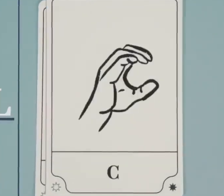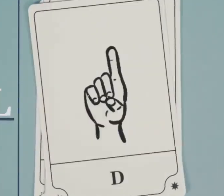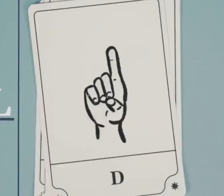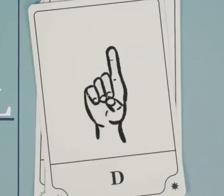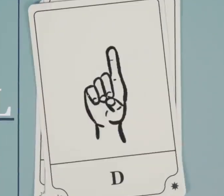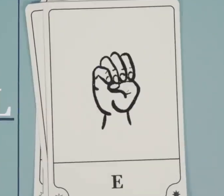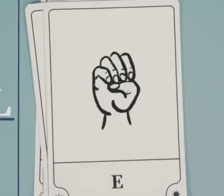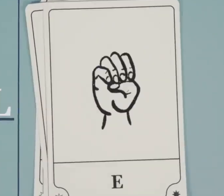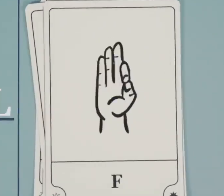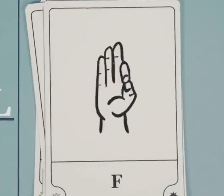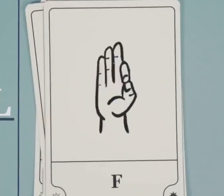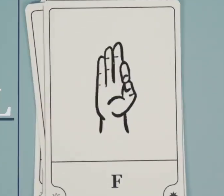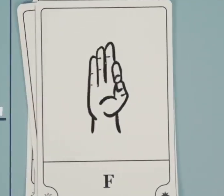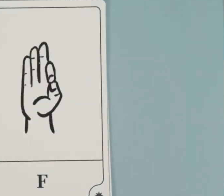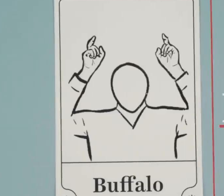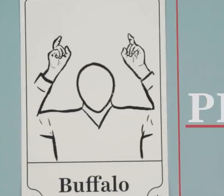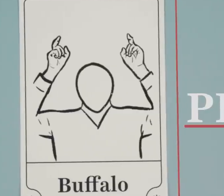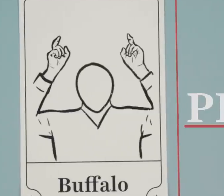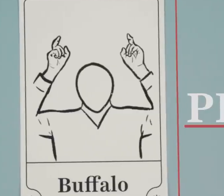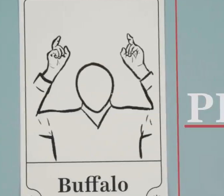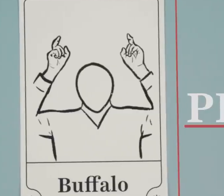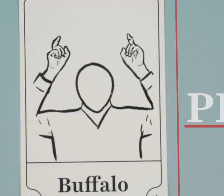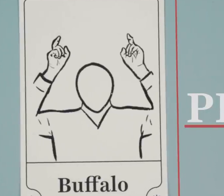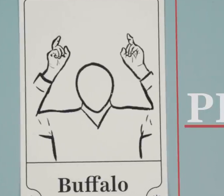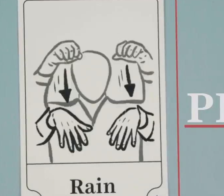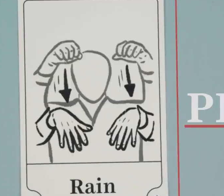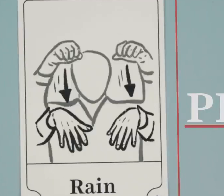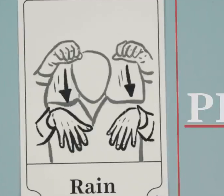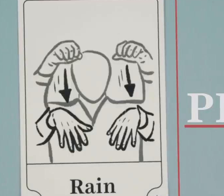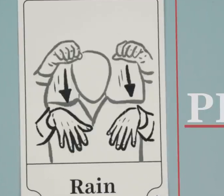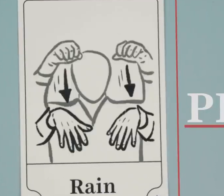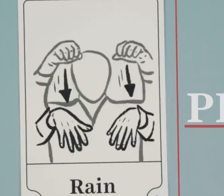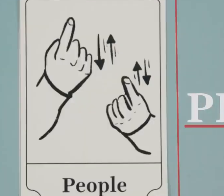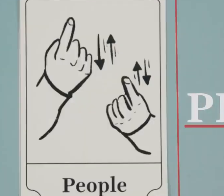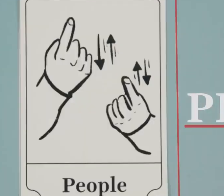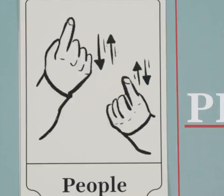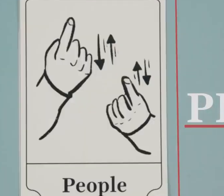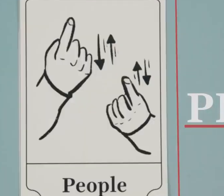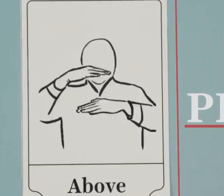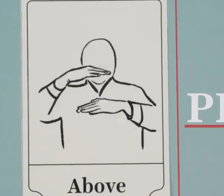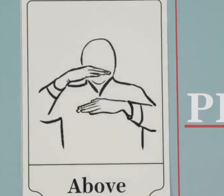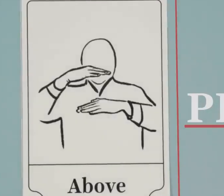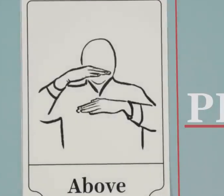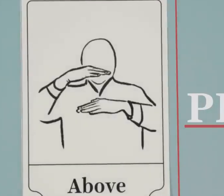like you find in other sign languages. Its building blocks are roughly 4,000 basic words that form its